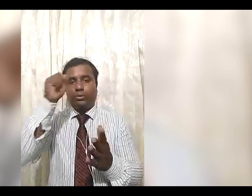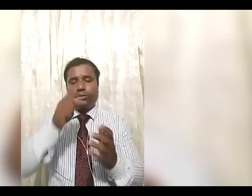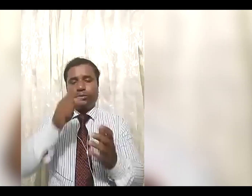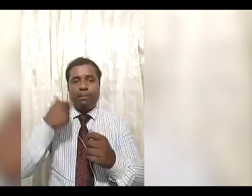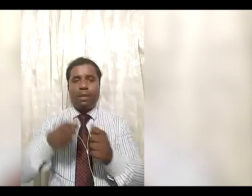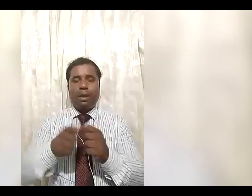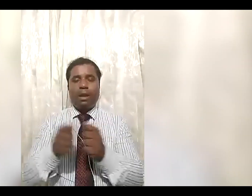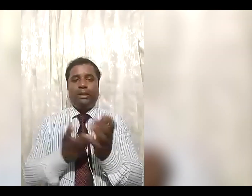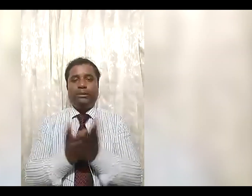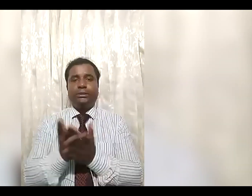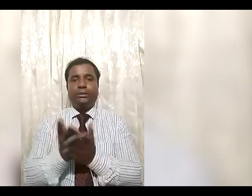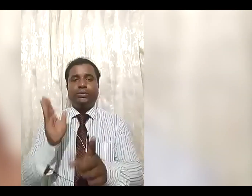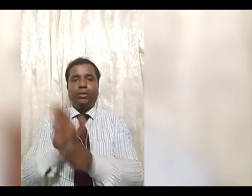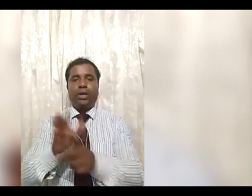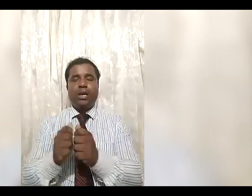behind? Of course, those with